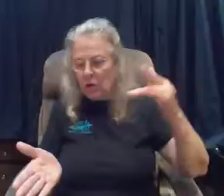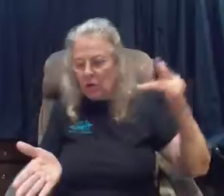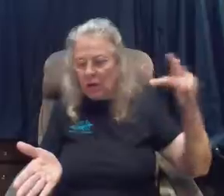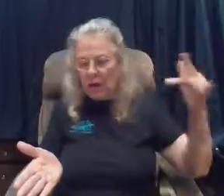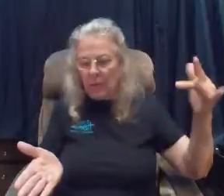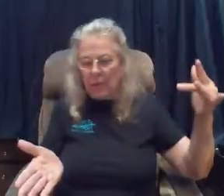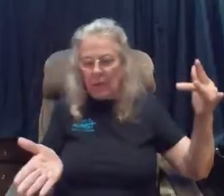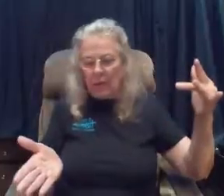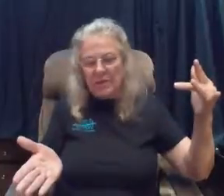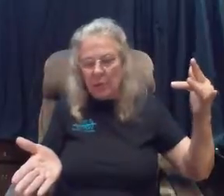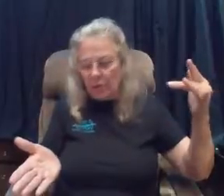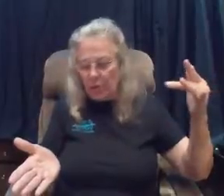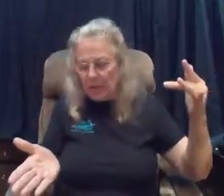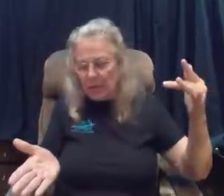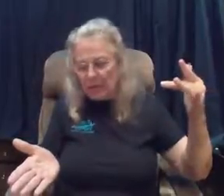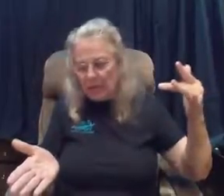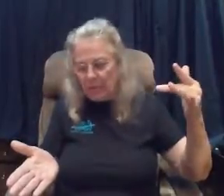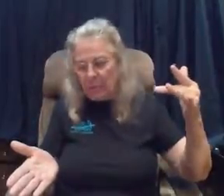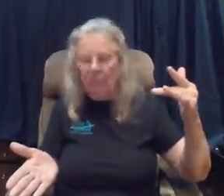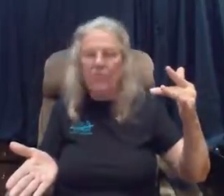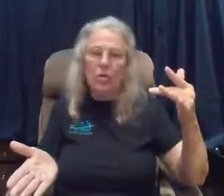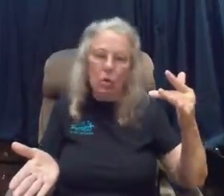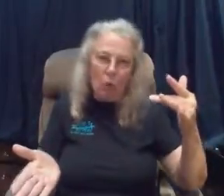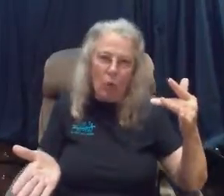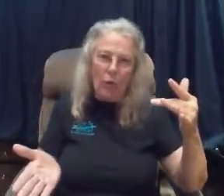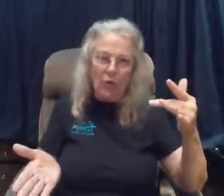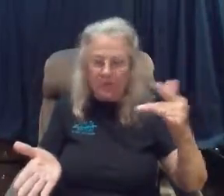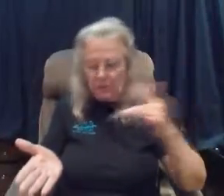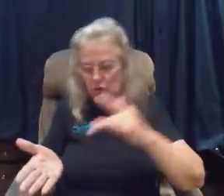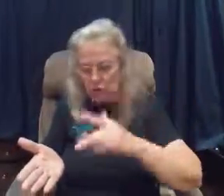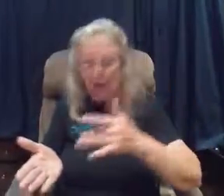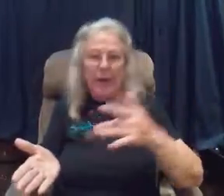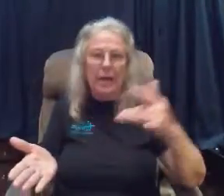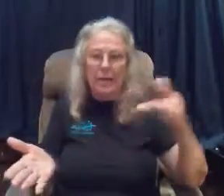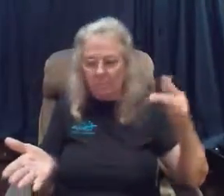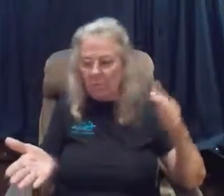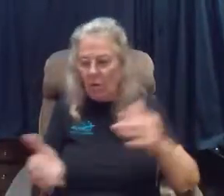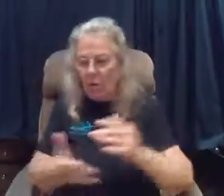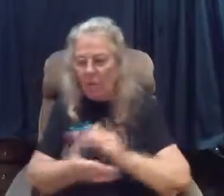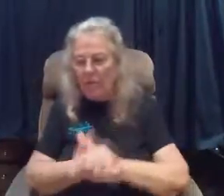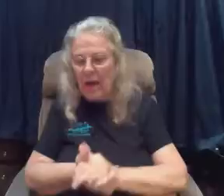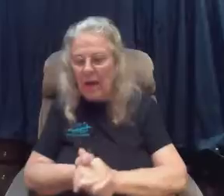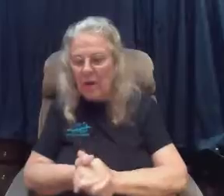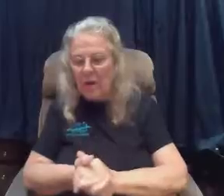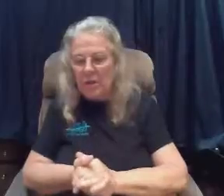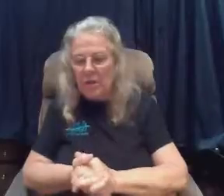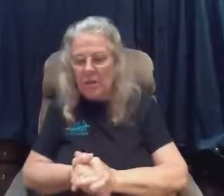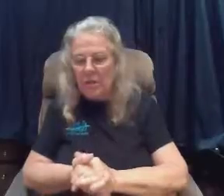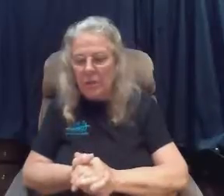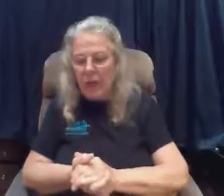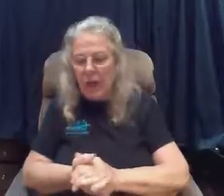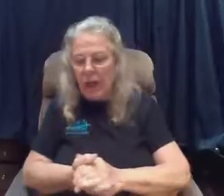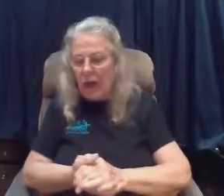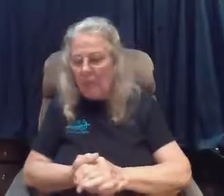goes up. That's going to be the same thing for glorious, shining, all of that.